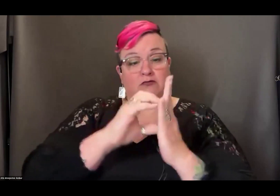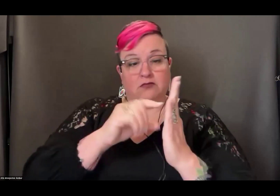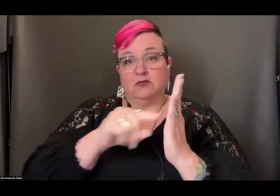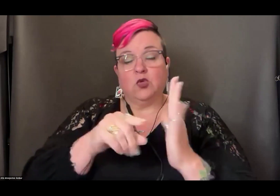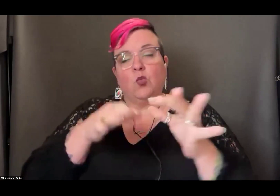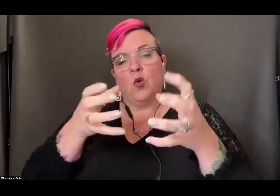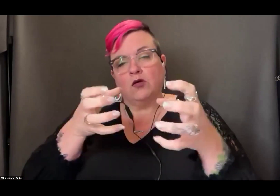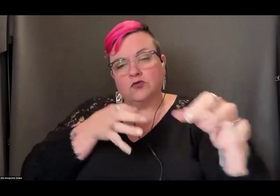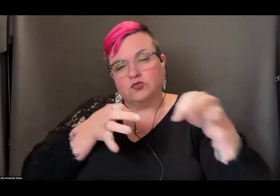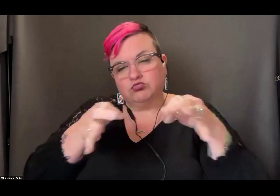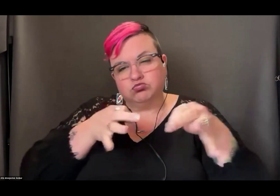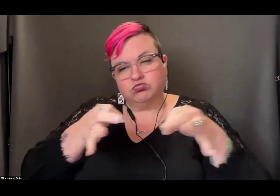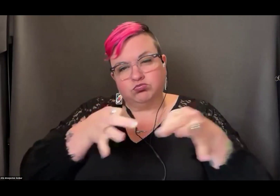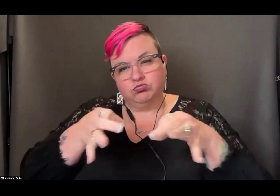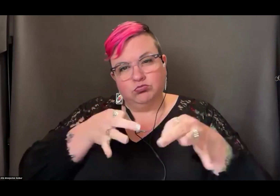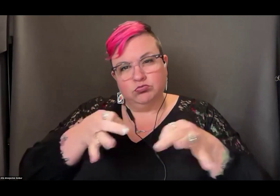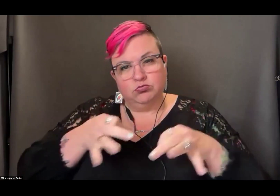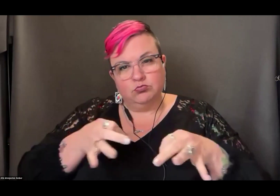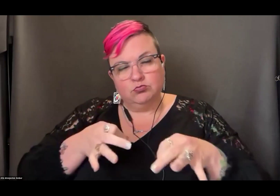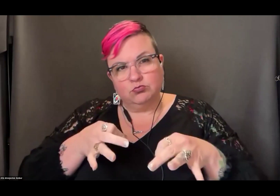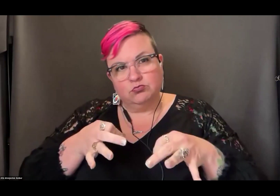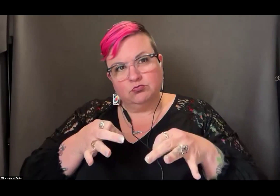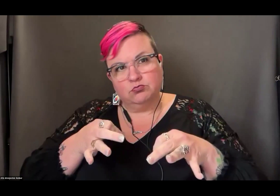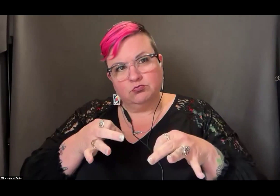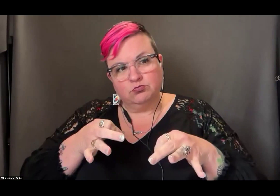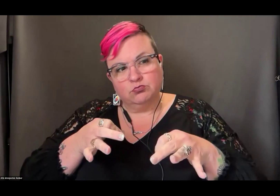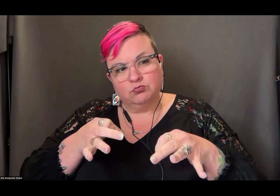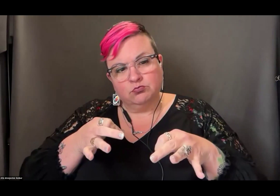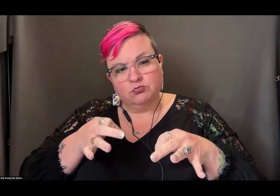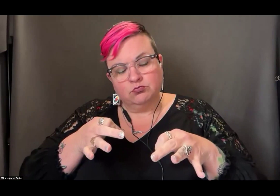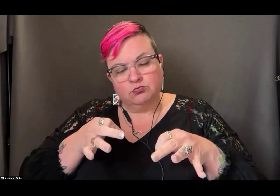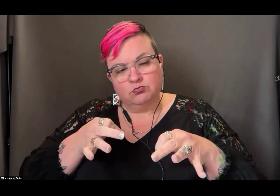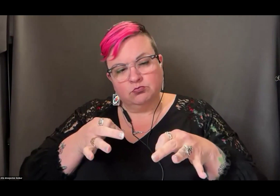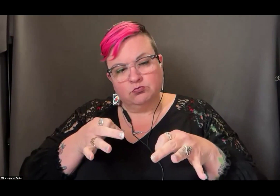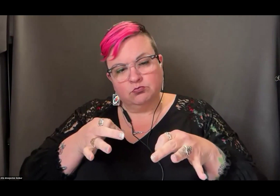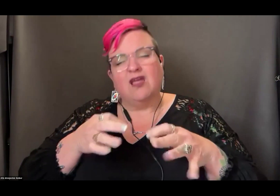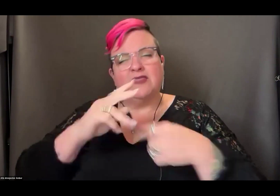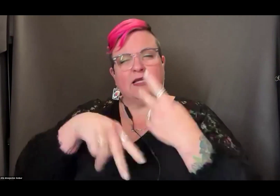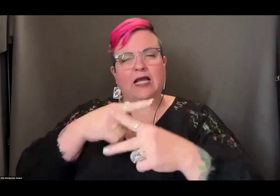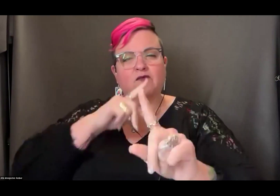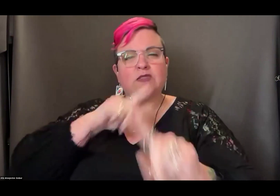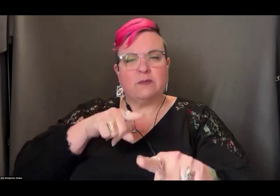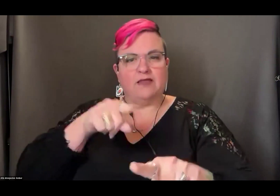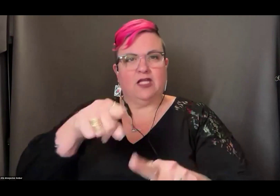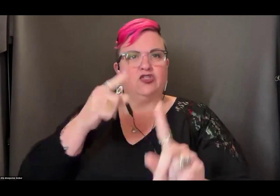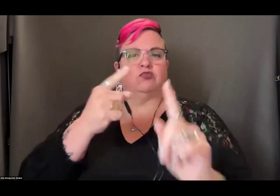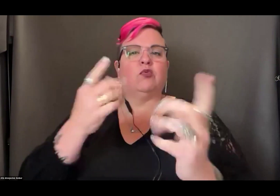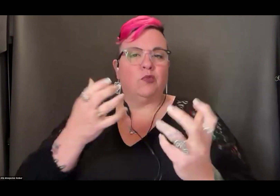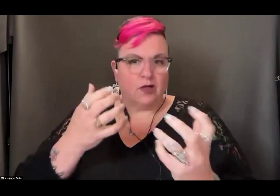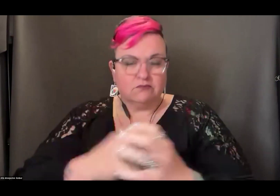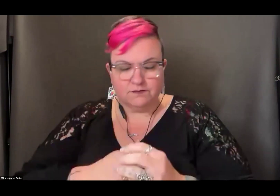describe the uh, the type of response you want. So let me get an